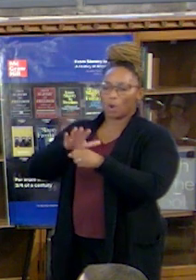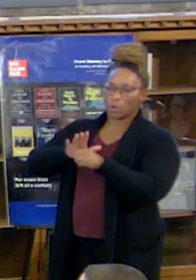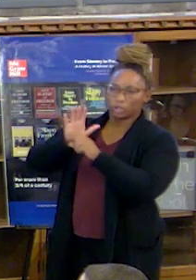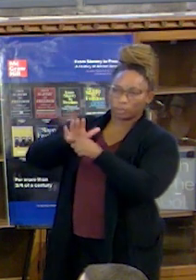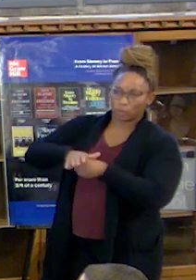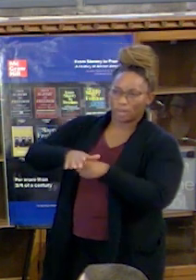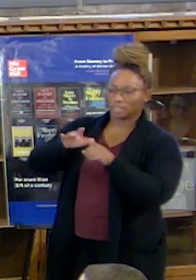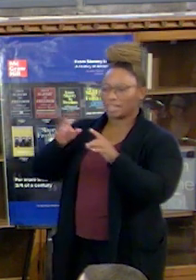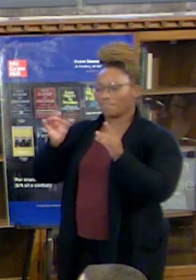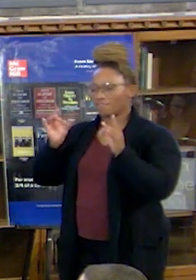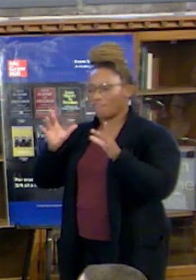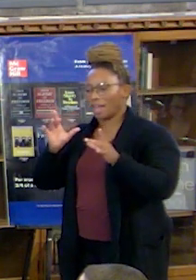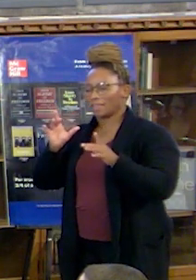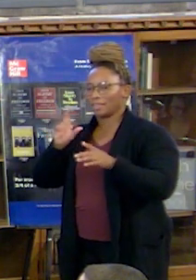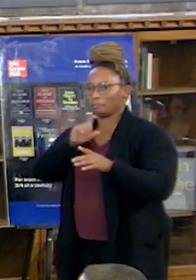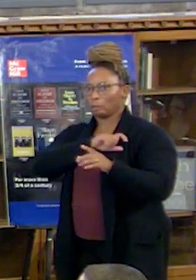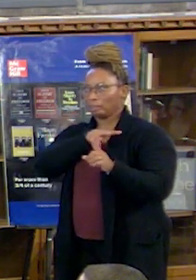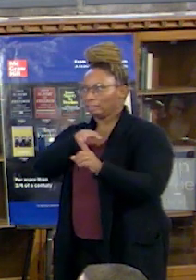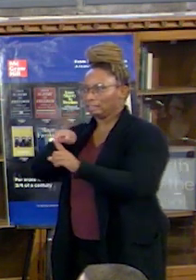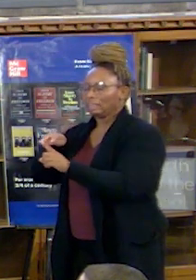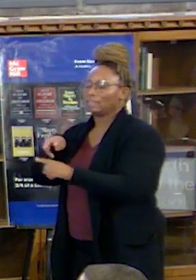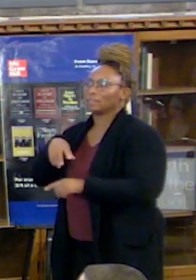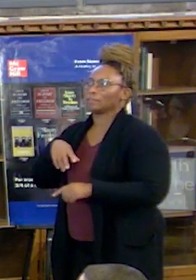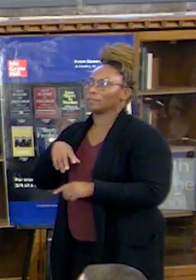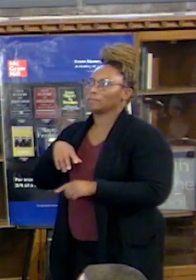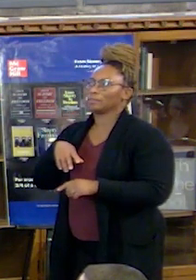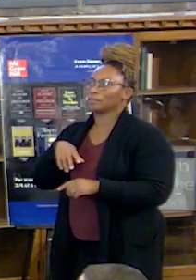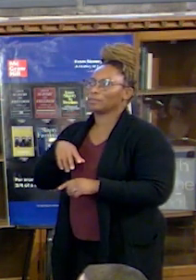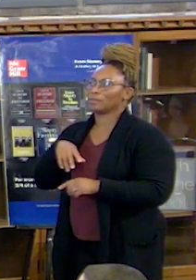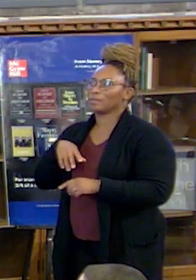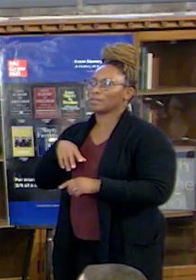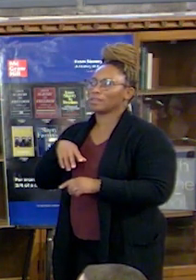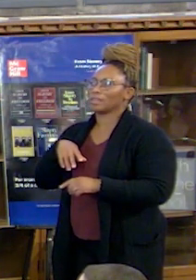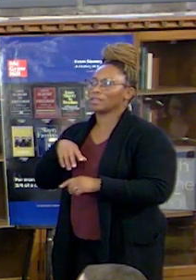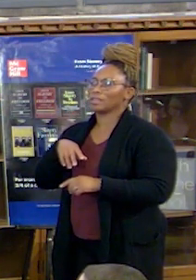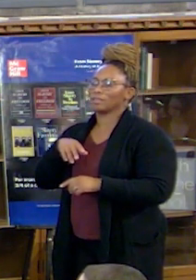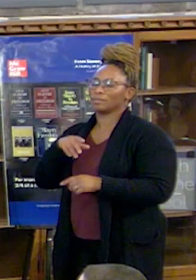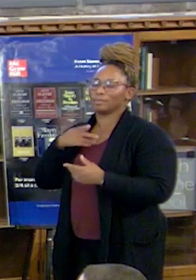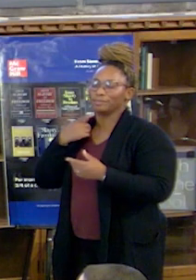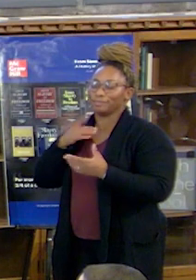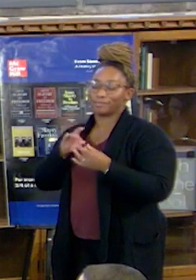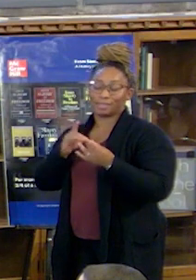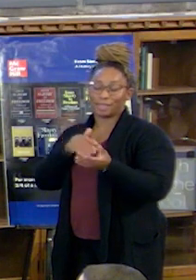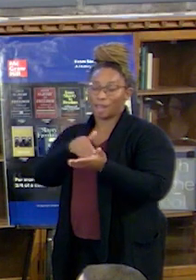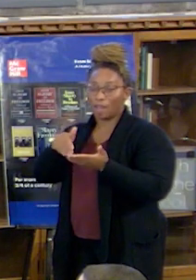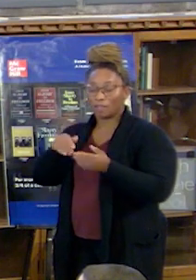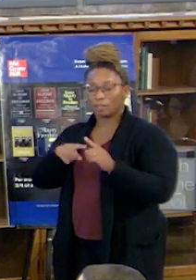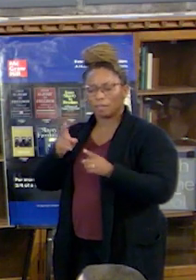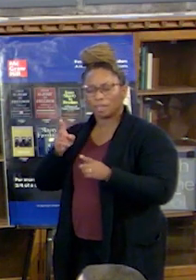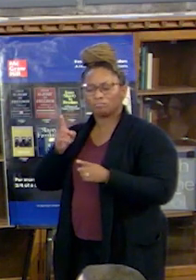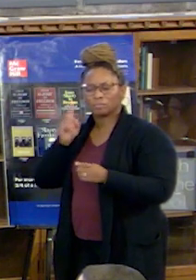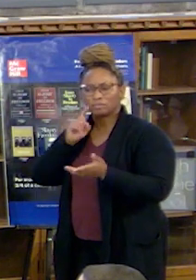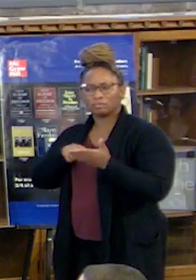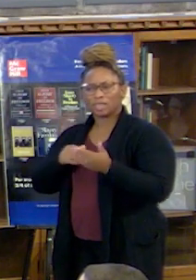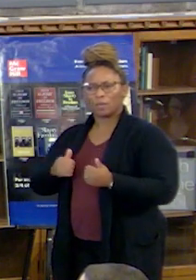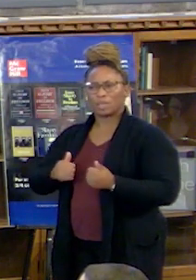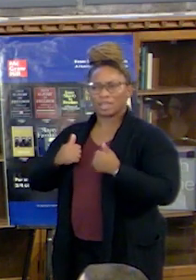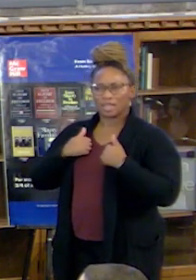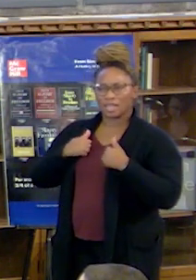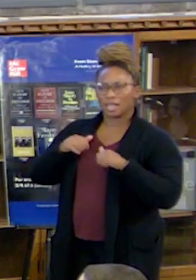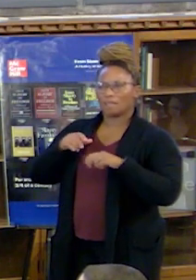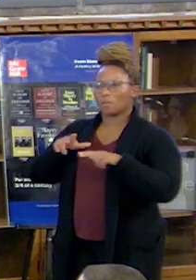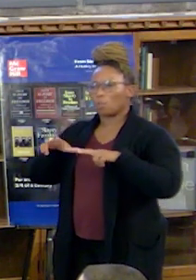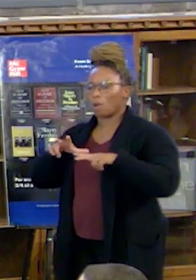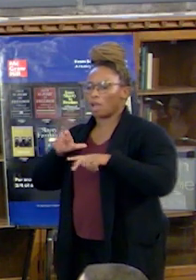and violent policing Lord knows I think of that quot on um rather it's to note that we live and walk and